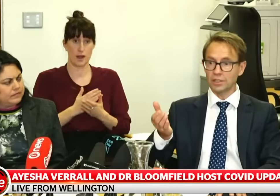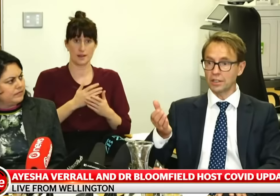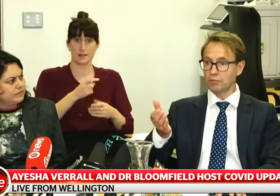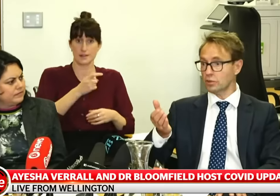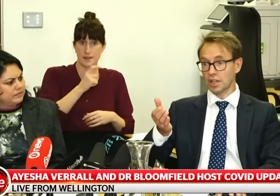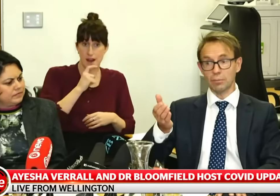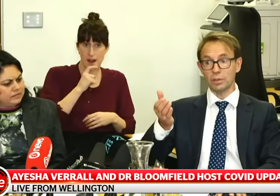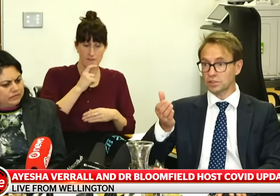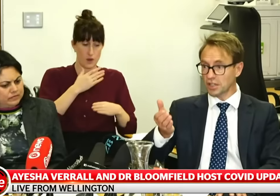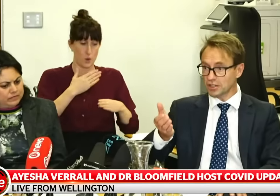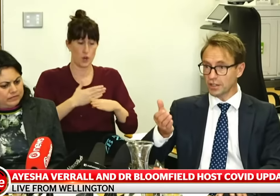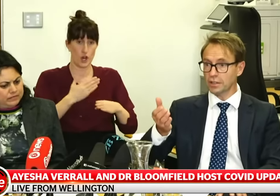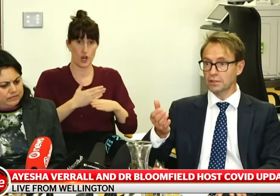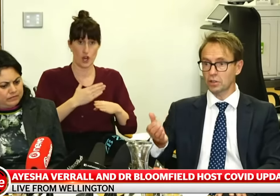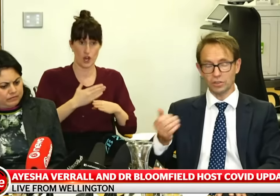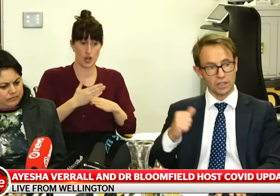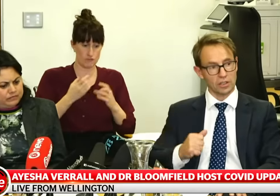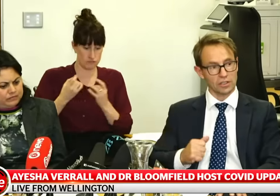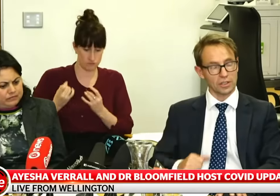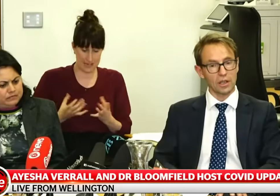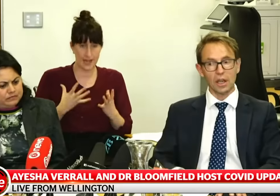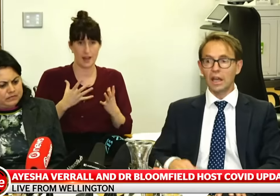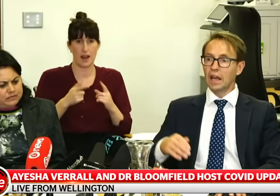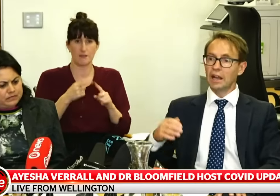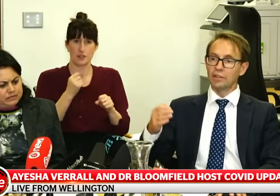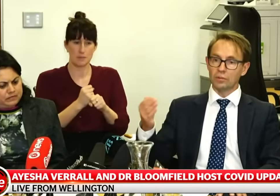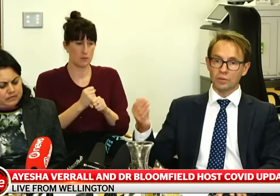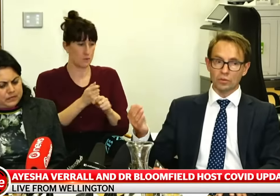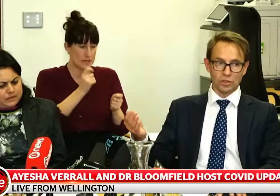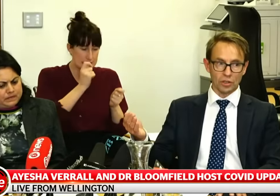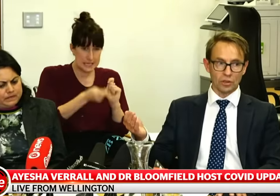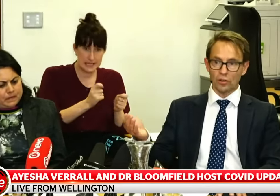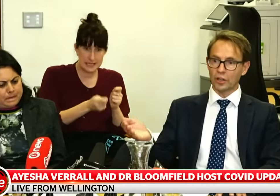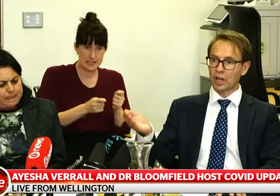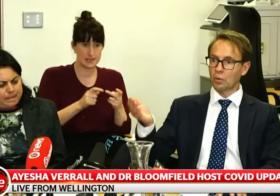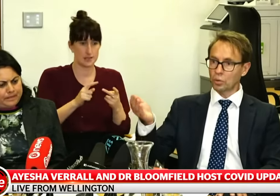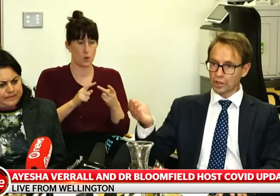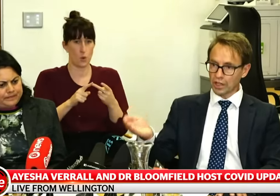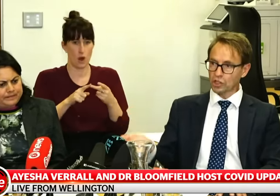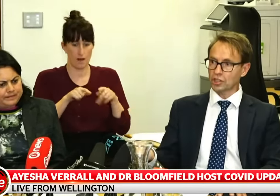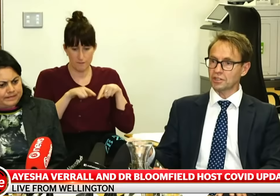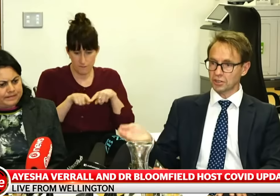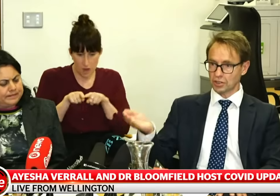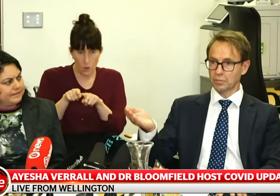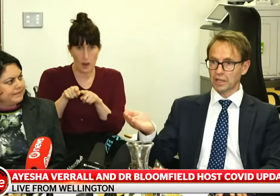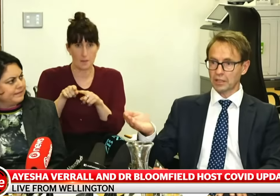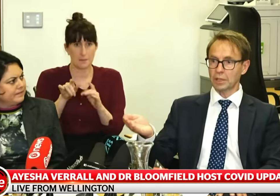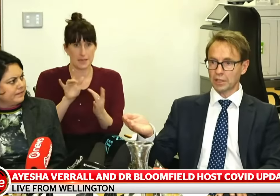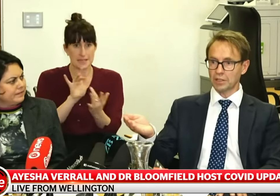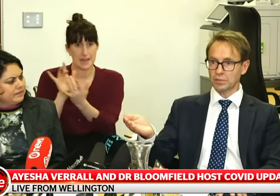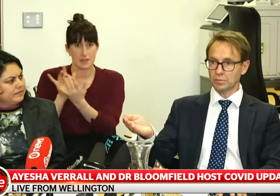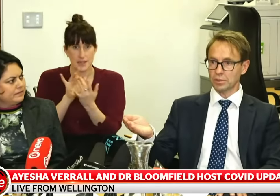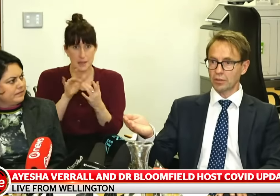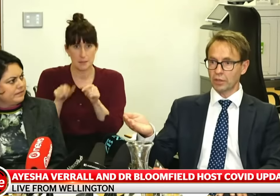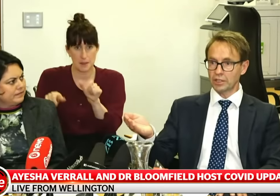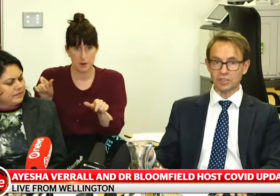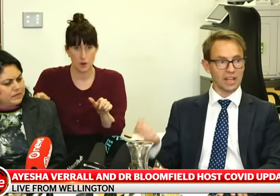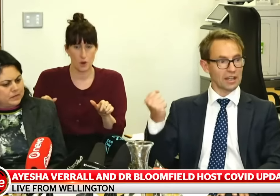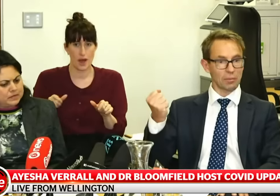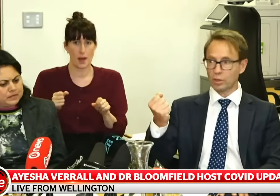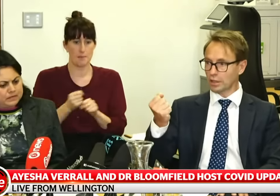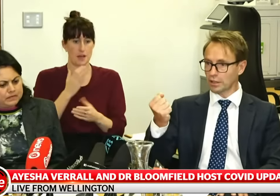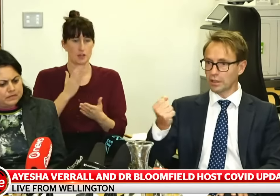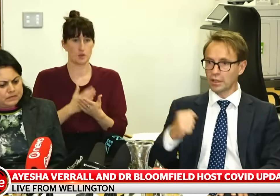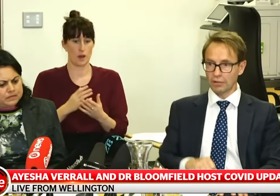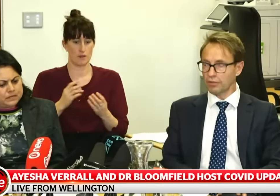and capacity, for example, in testing and contact tracing, and that we've also got the coordination and decision-making mechanisms ready to